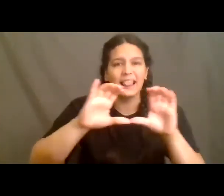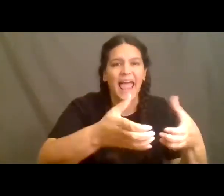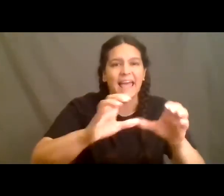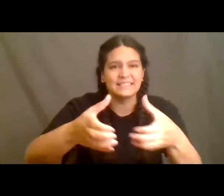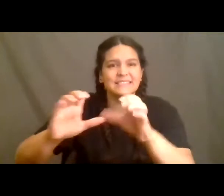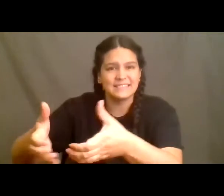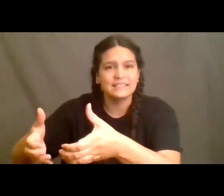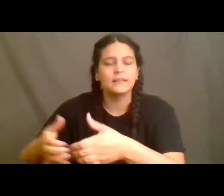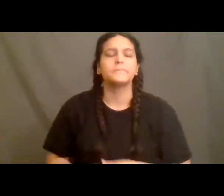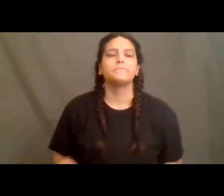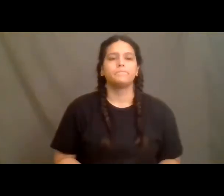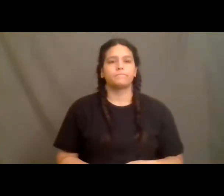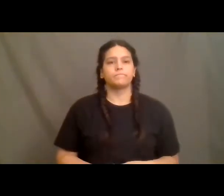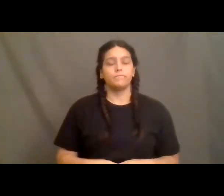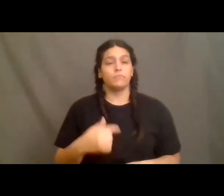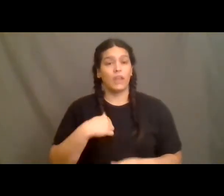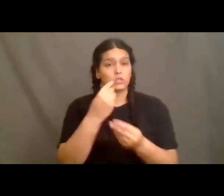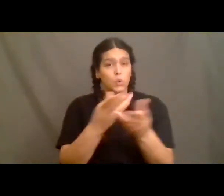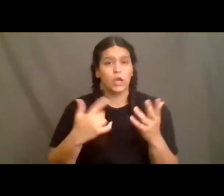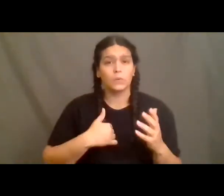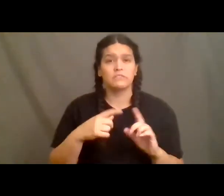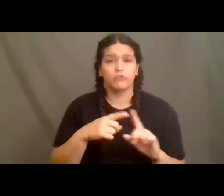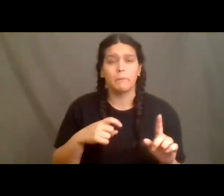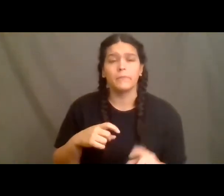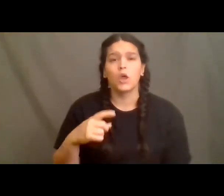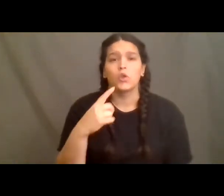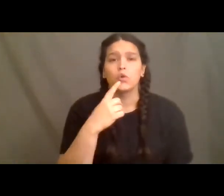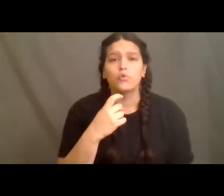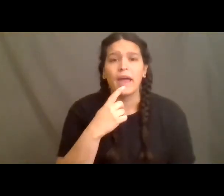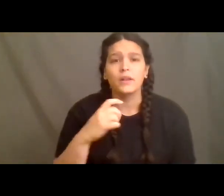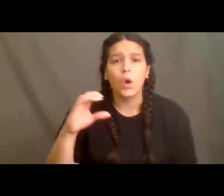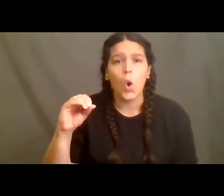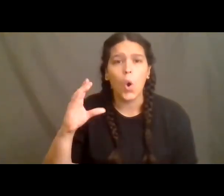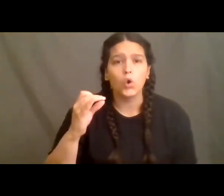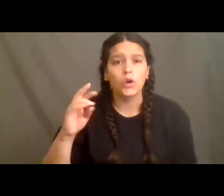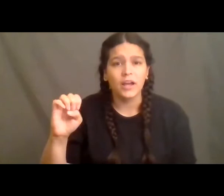I said that I was of the Ak’éí clan, which is the Red Ok’éí clan. And